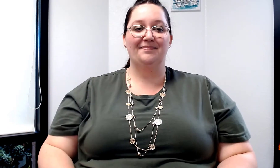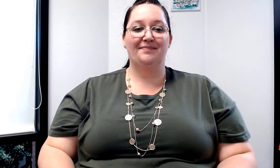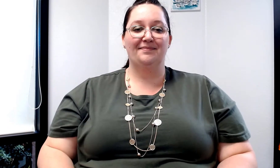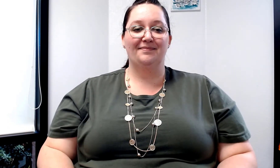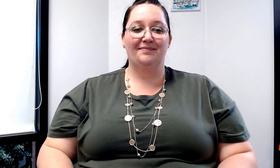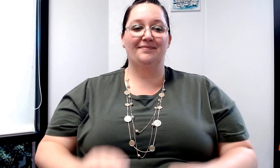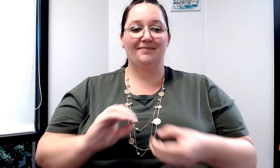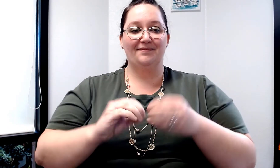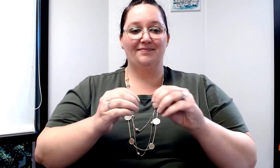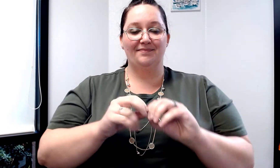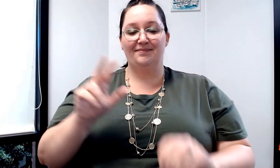forehead.